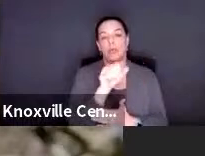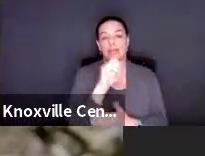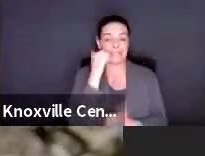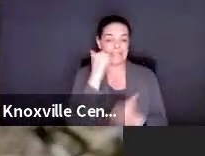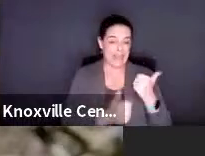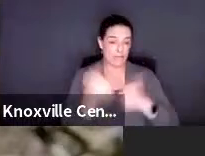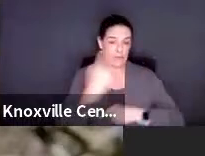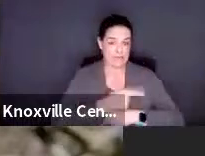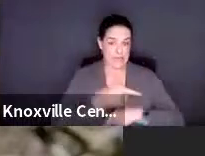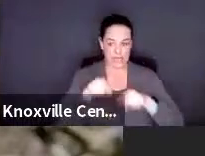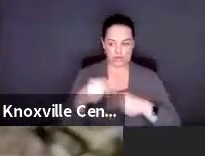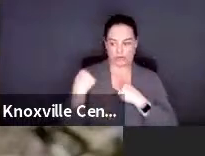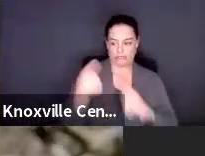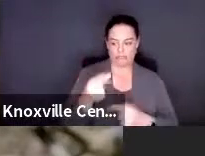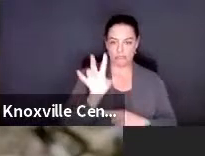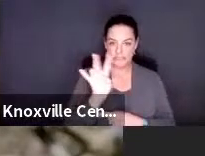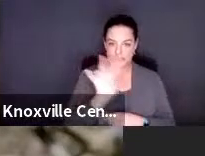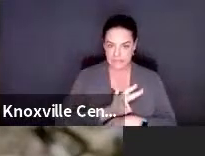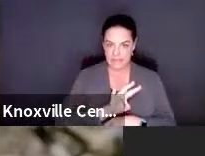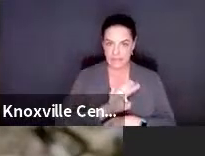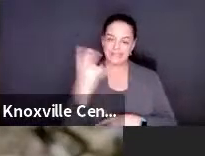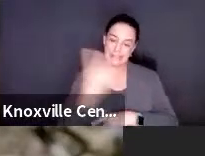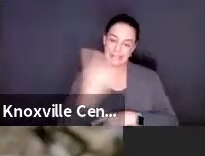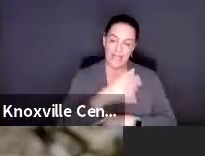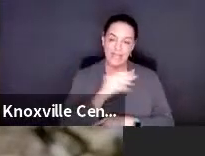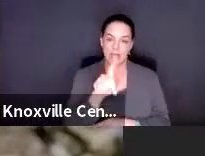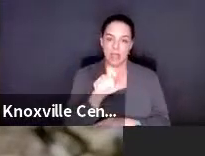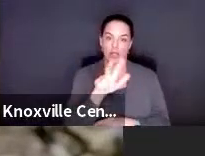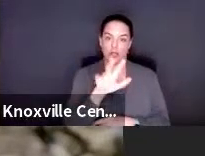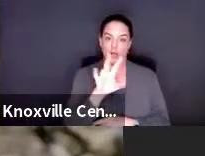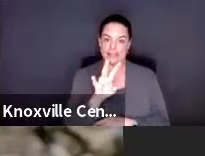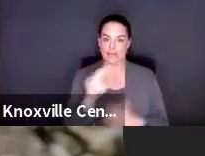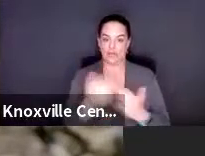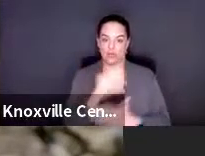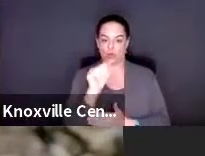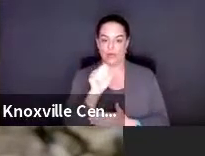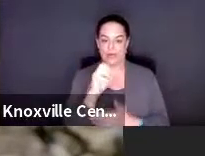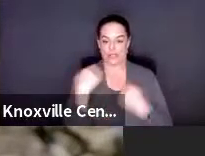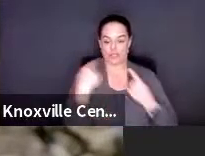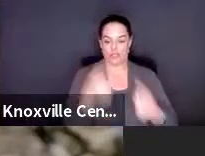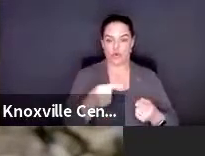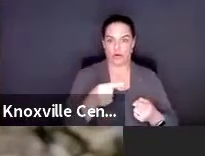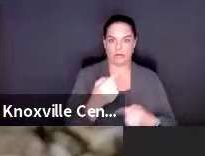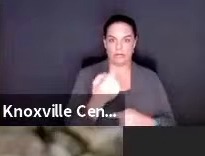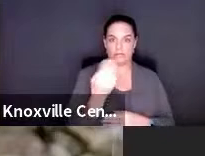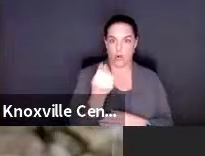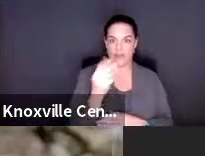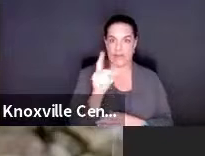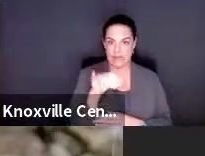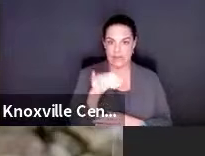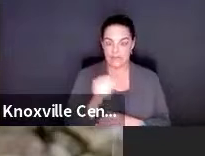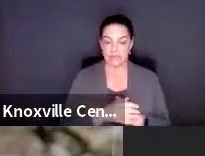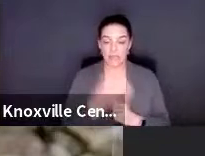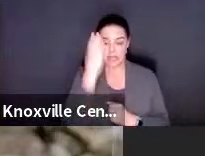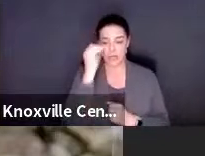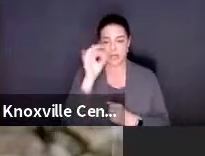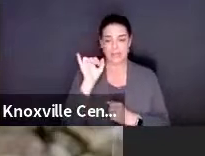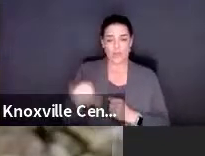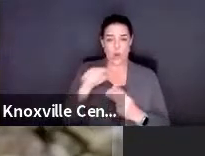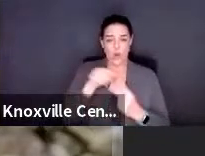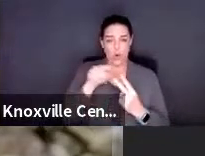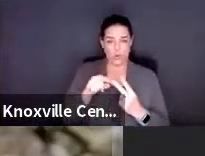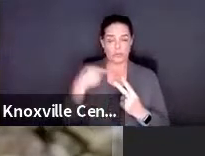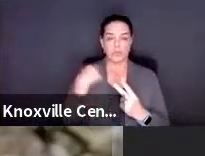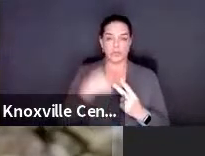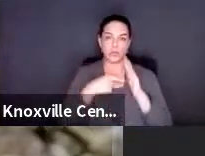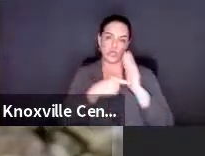over the past 7 days, and 137 new cases per day over the past 14 days. Because of these factors,